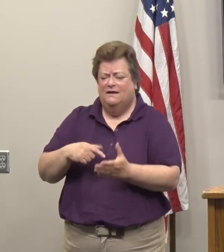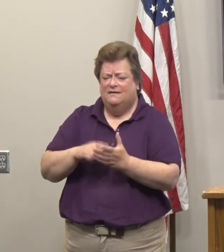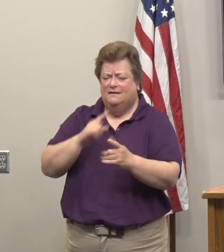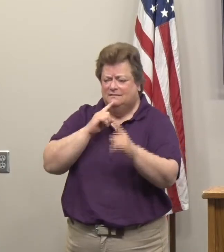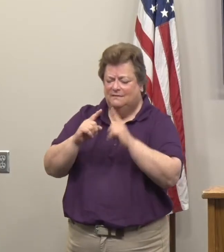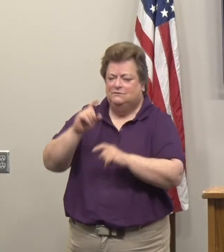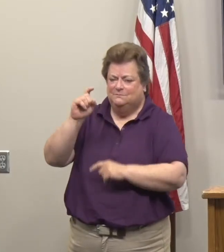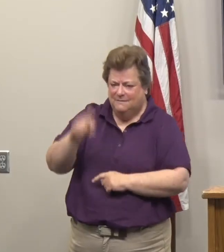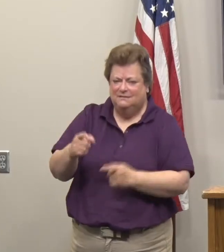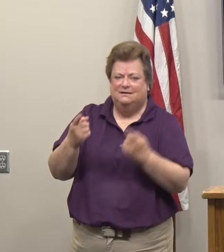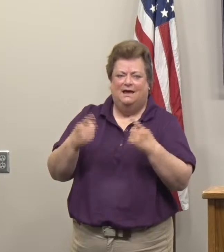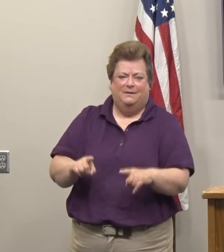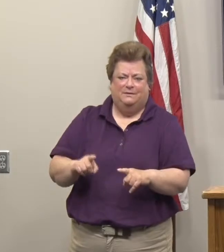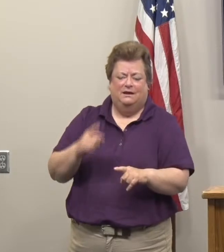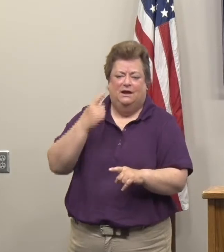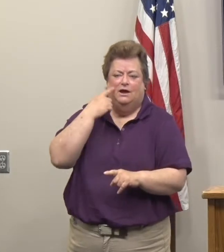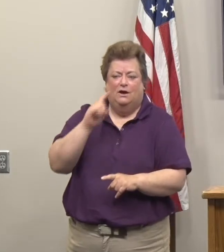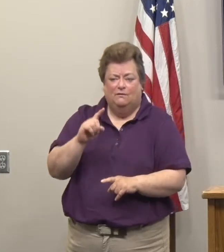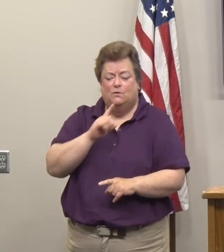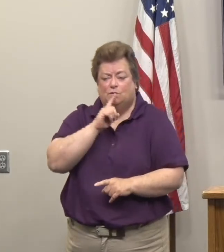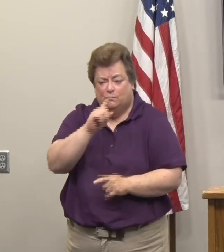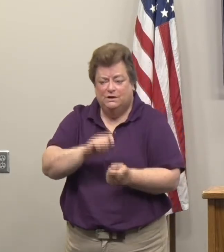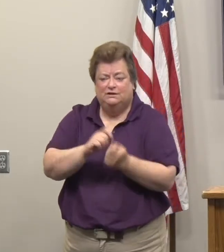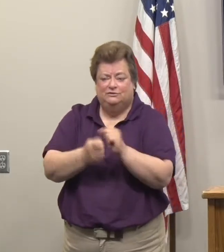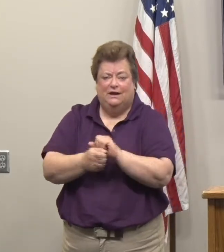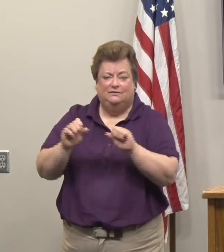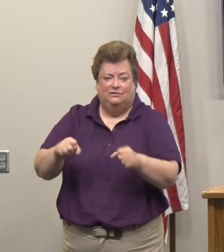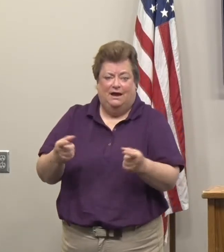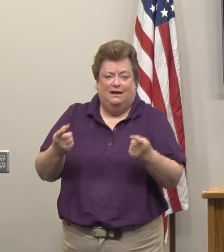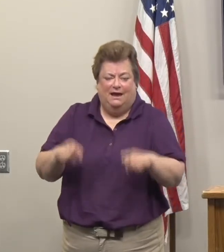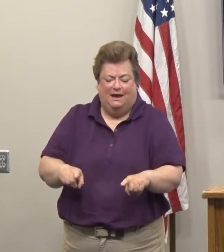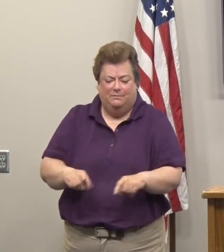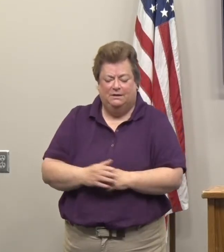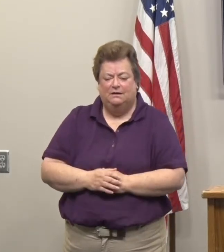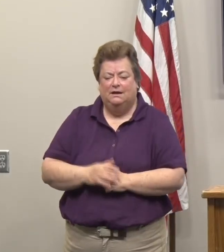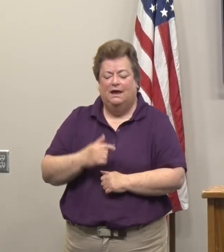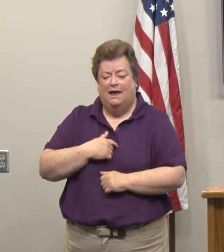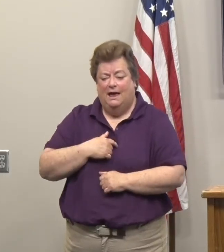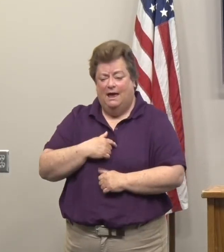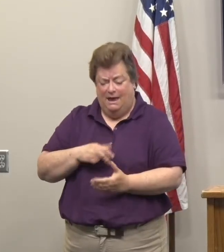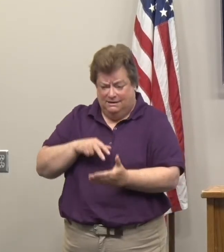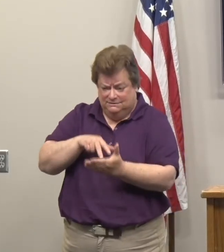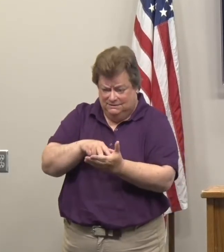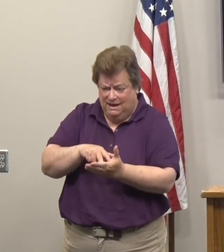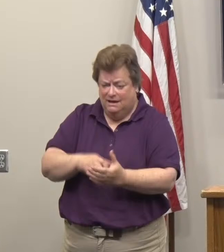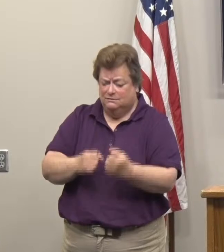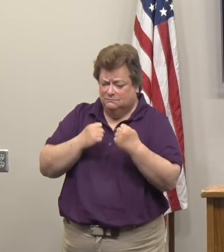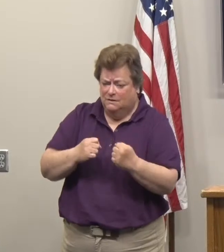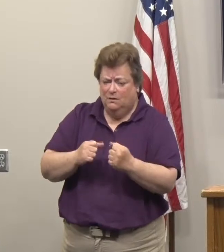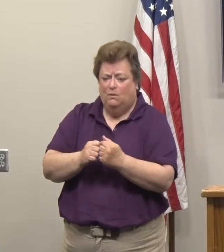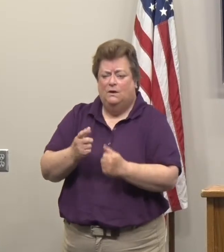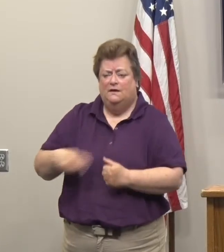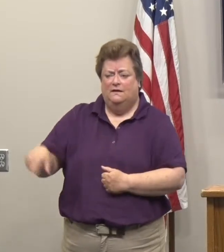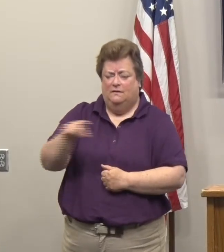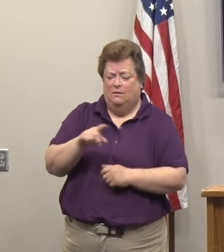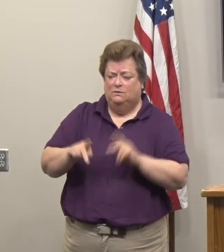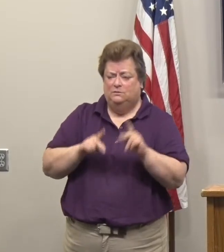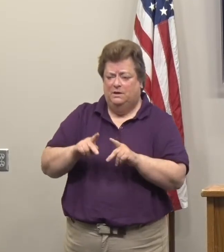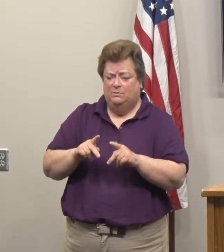for healing and real change to begin. I stand in solidarity with those who are lifting their voices